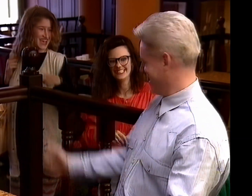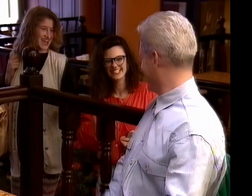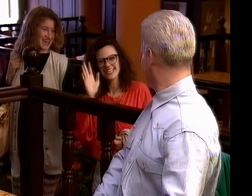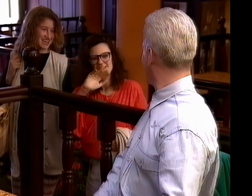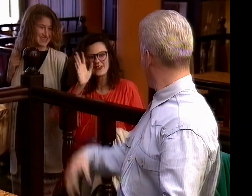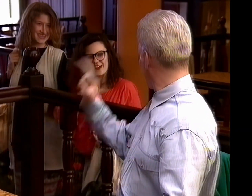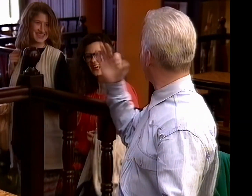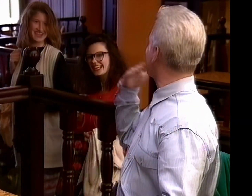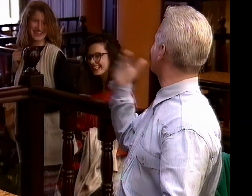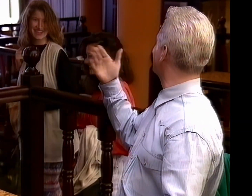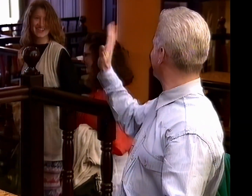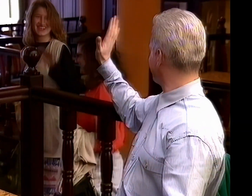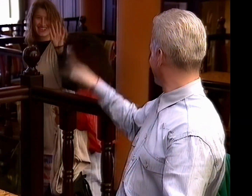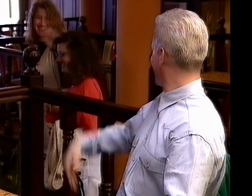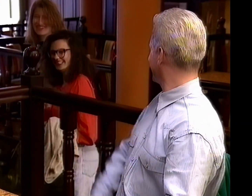Right. Bye. Thank you, bye-bye.